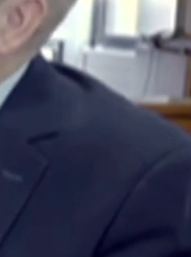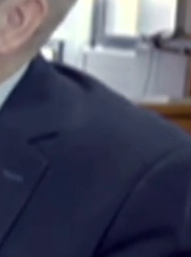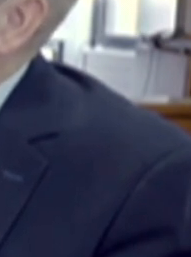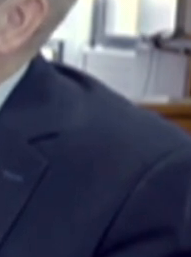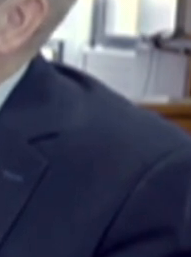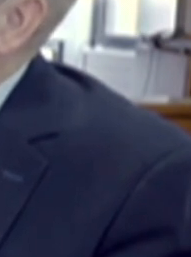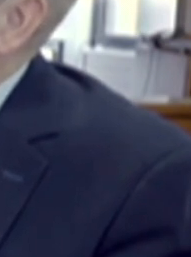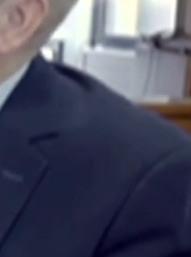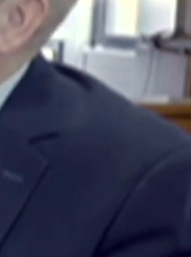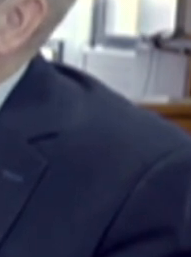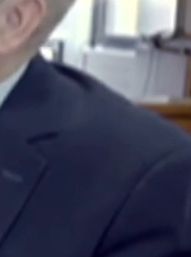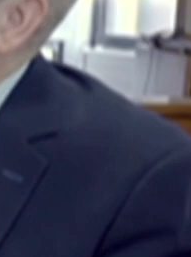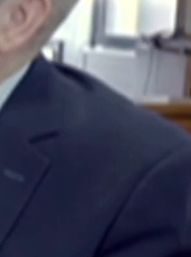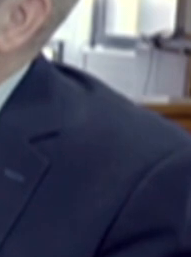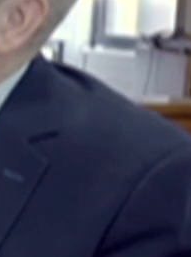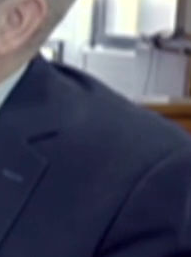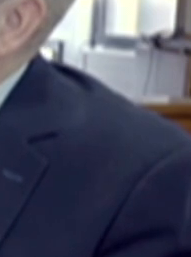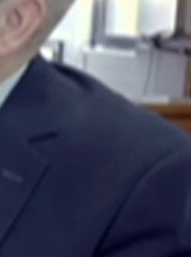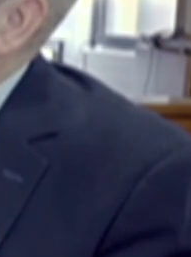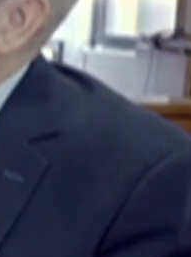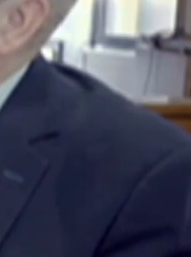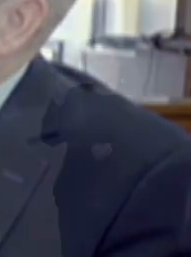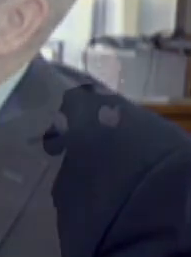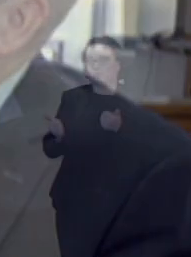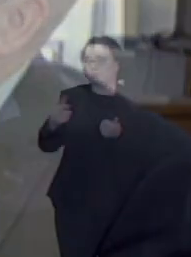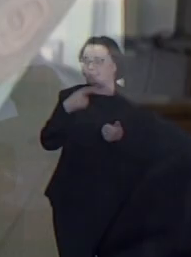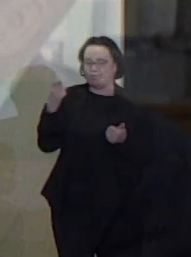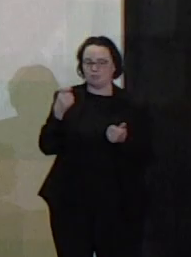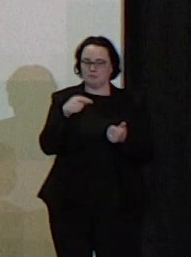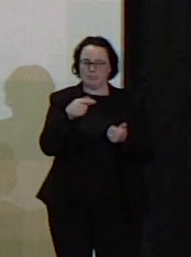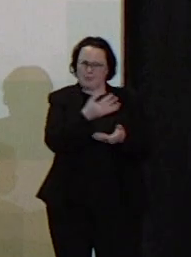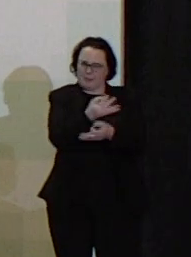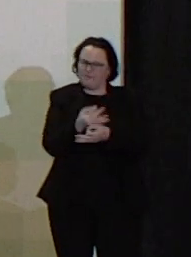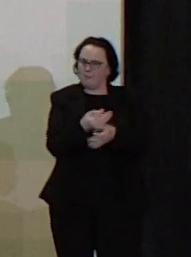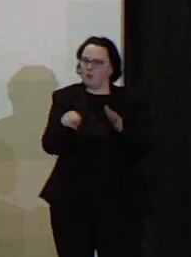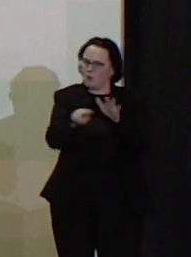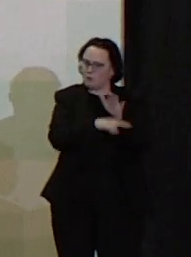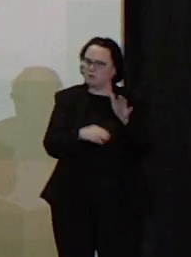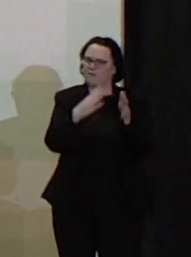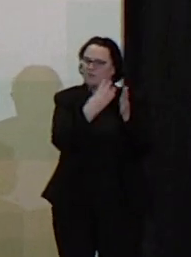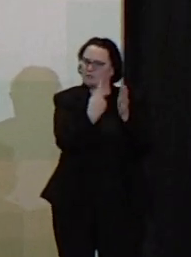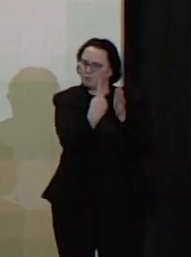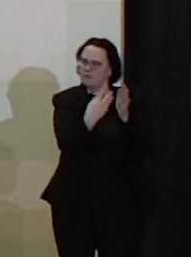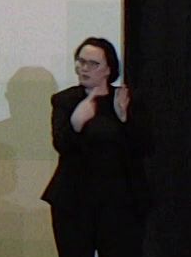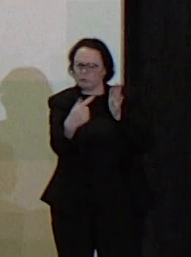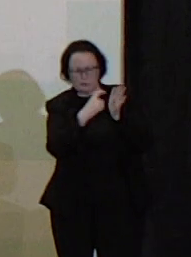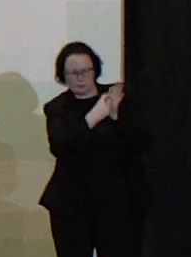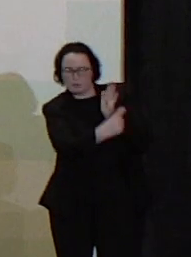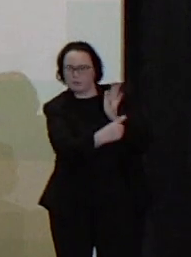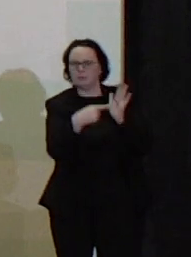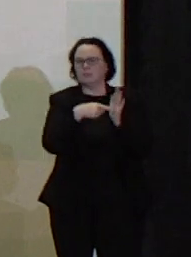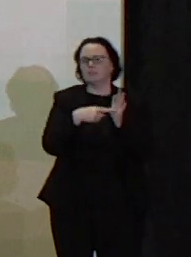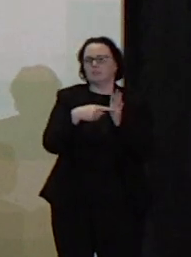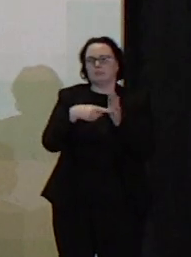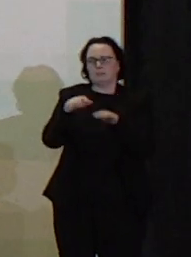case. The court found that the authority of the family was such, under Articles 41 and 42, that the state